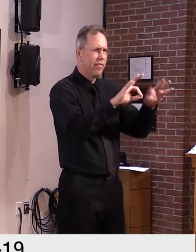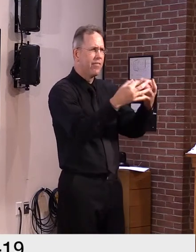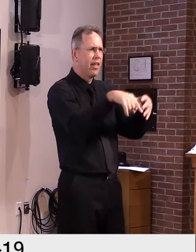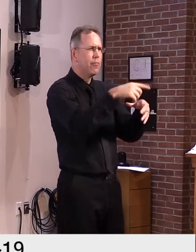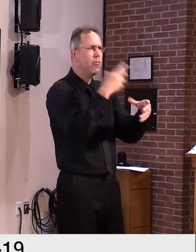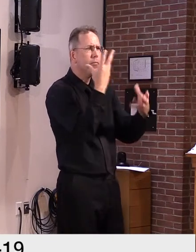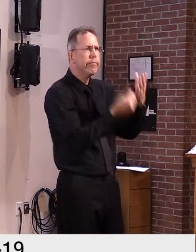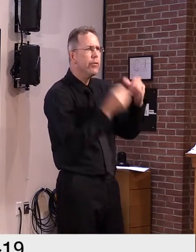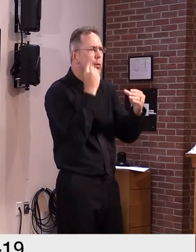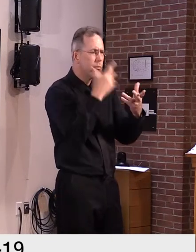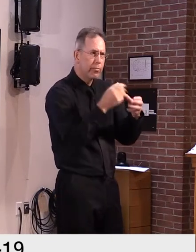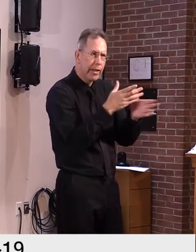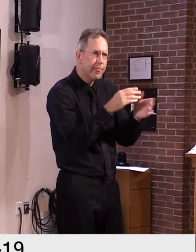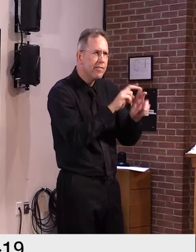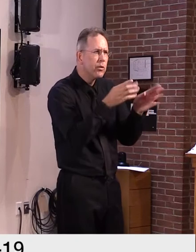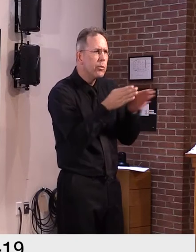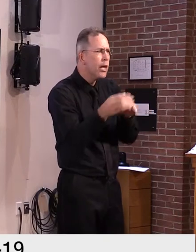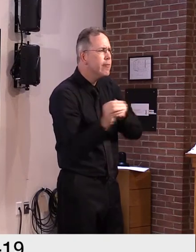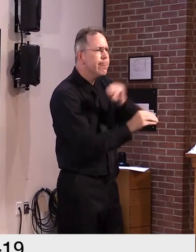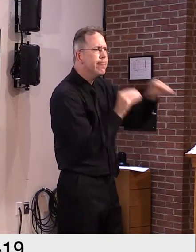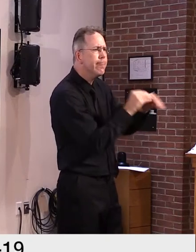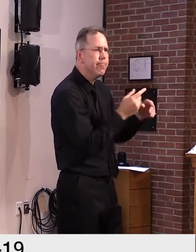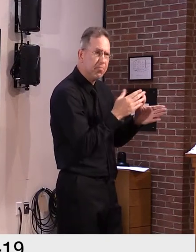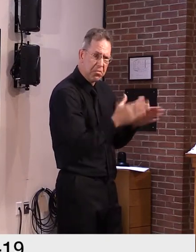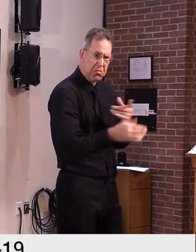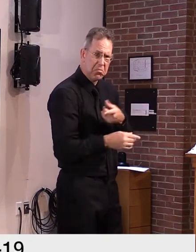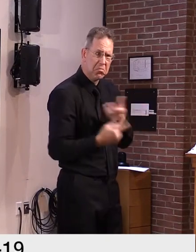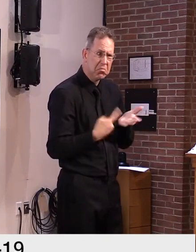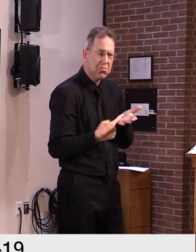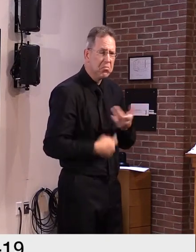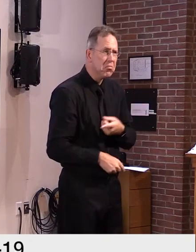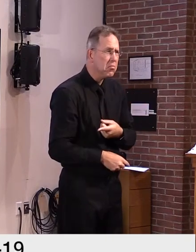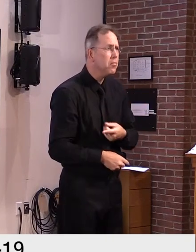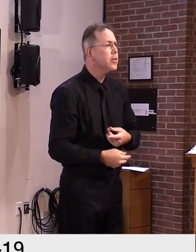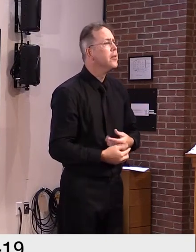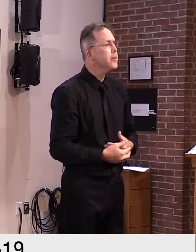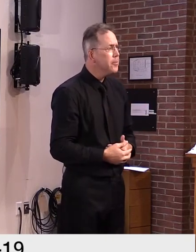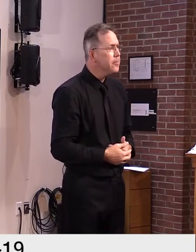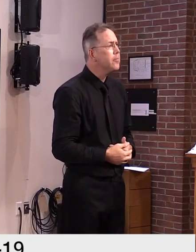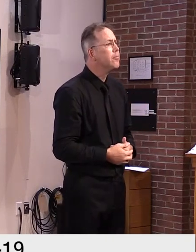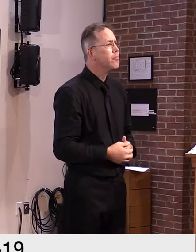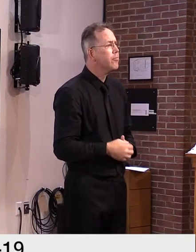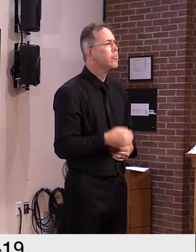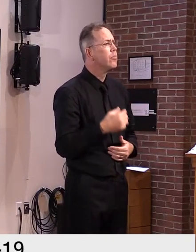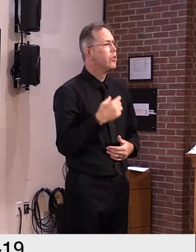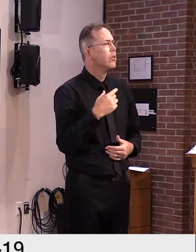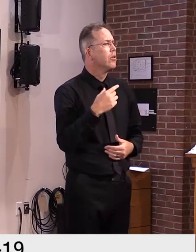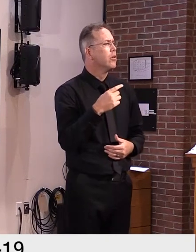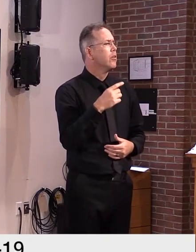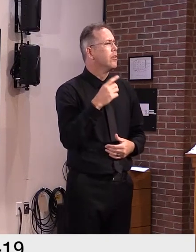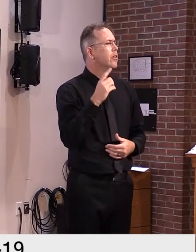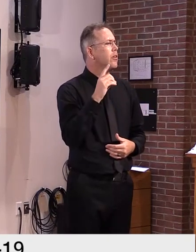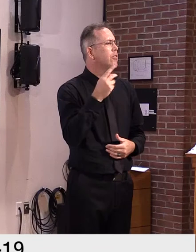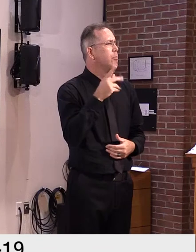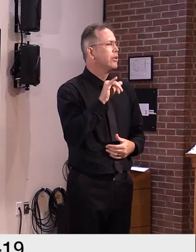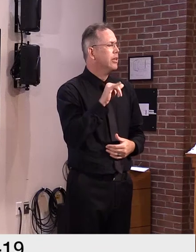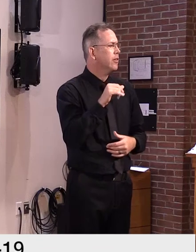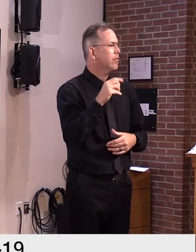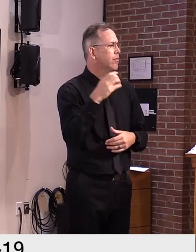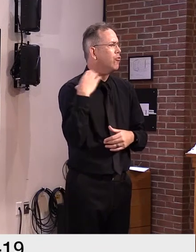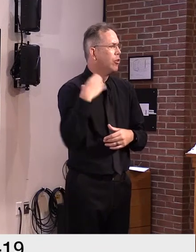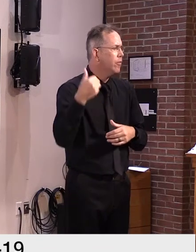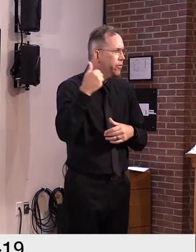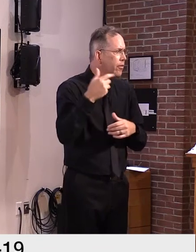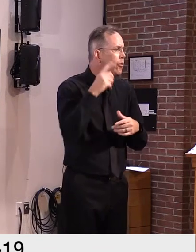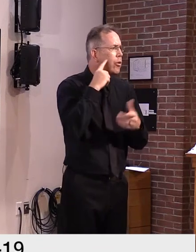of economic opportunity that will be meeting with local officials. I don't know when it is. I think it's real.